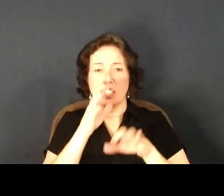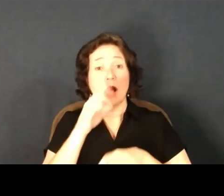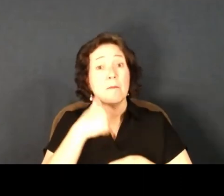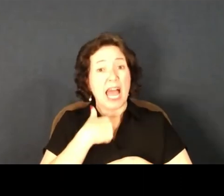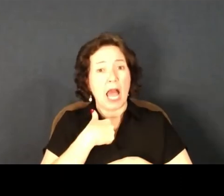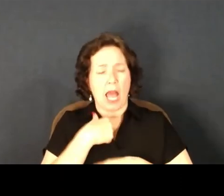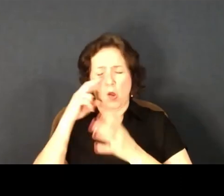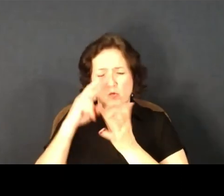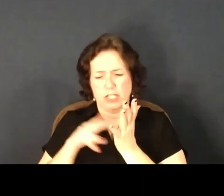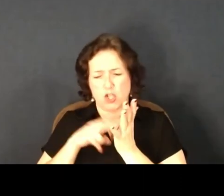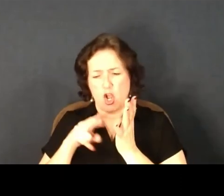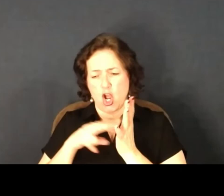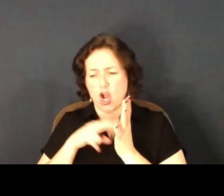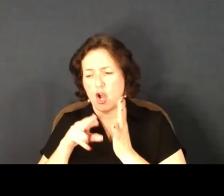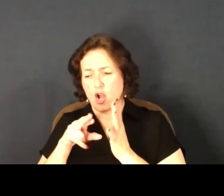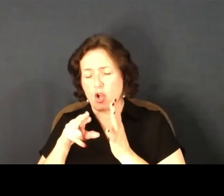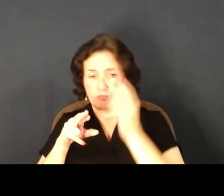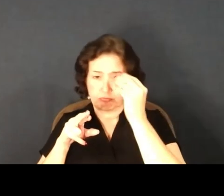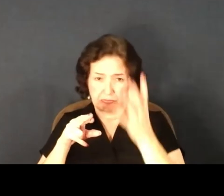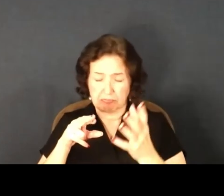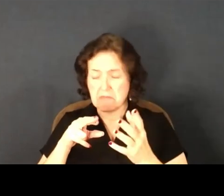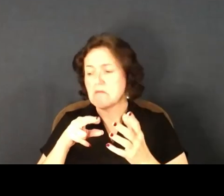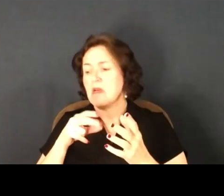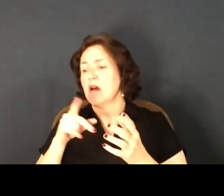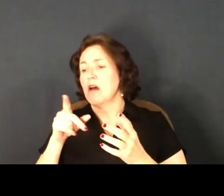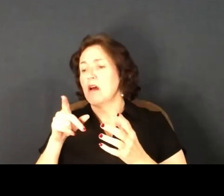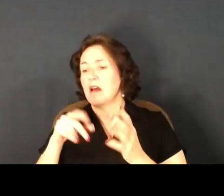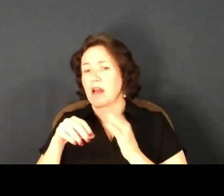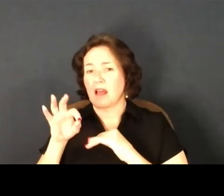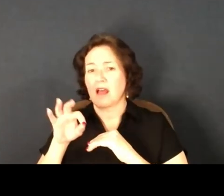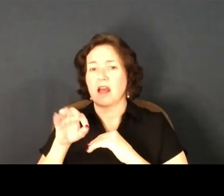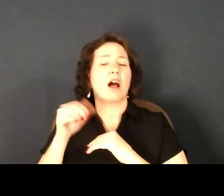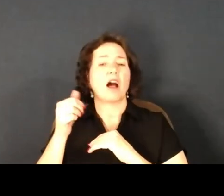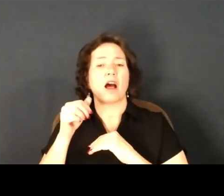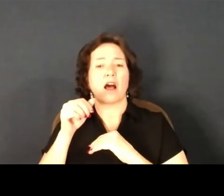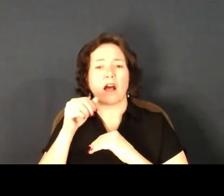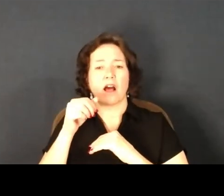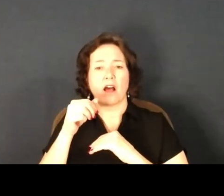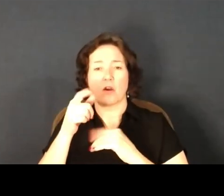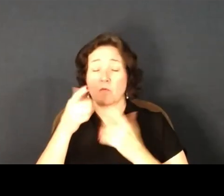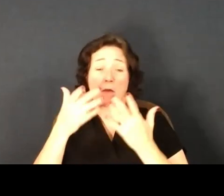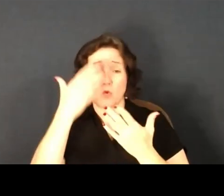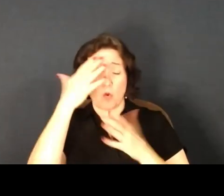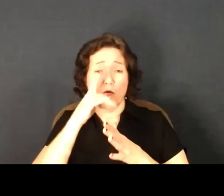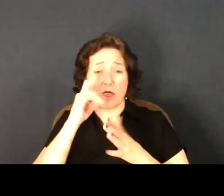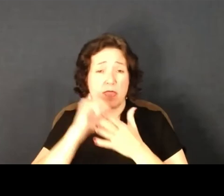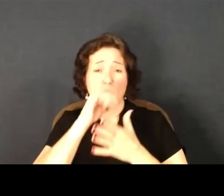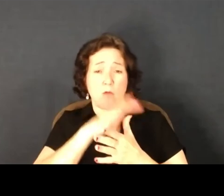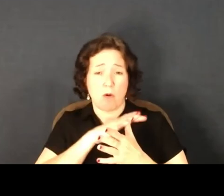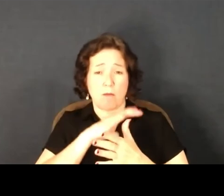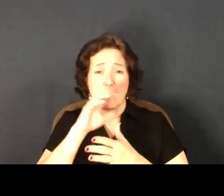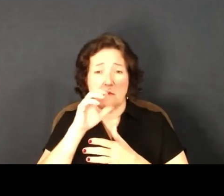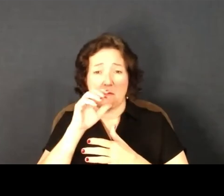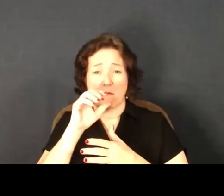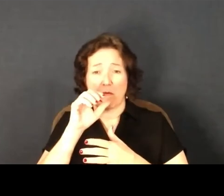some research. And I found that Ariana Grande, and a lot of you probably don't even know who she is, but she